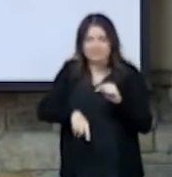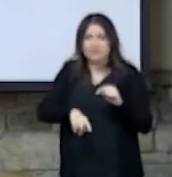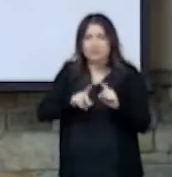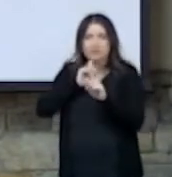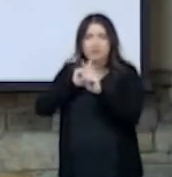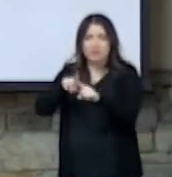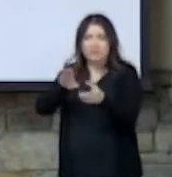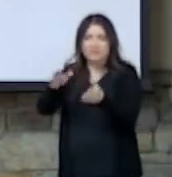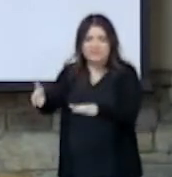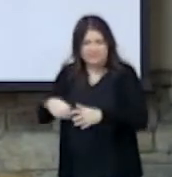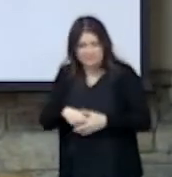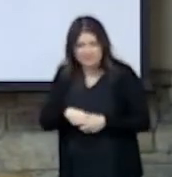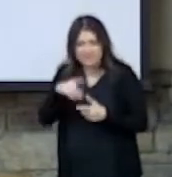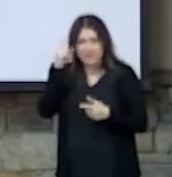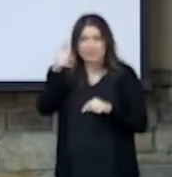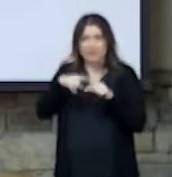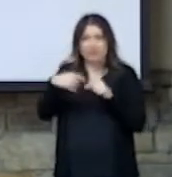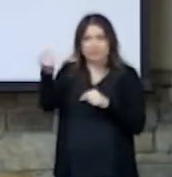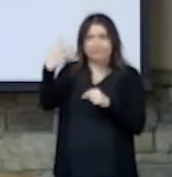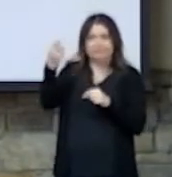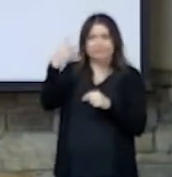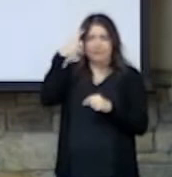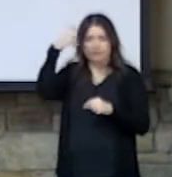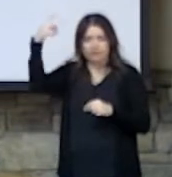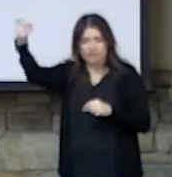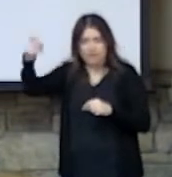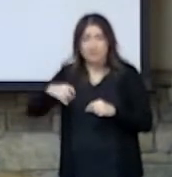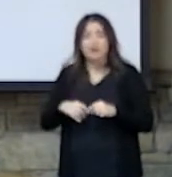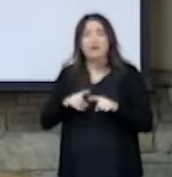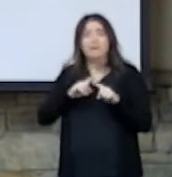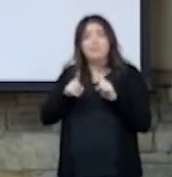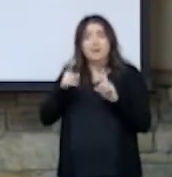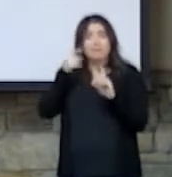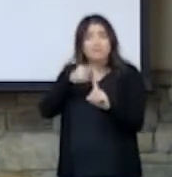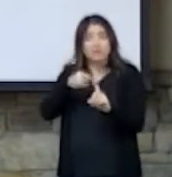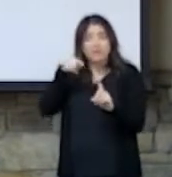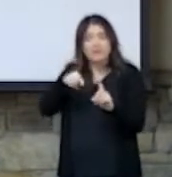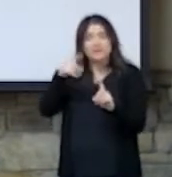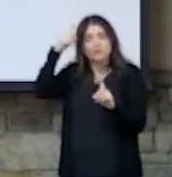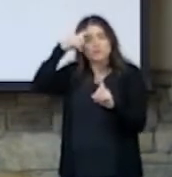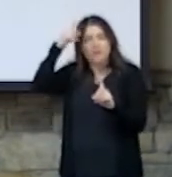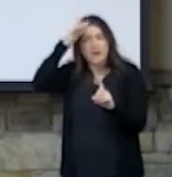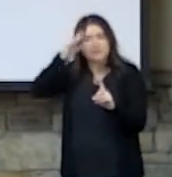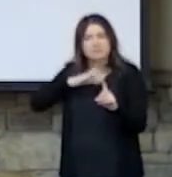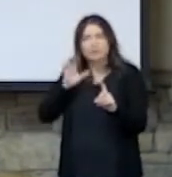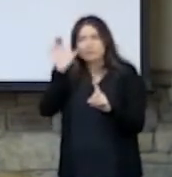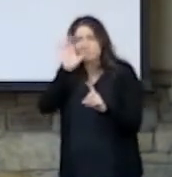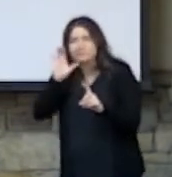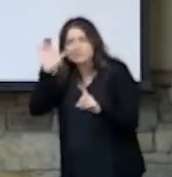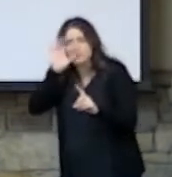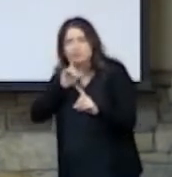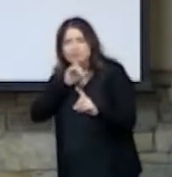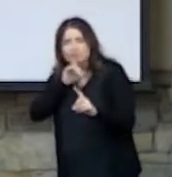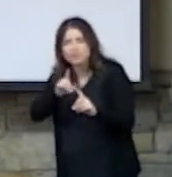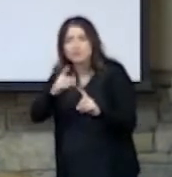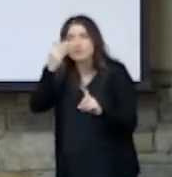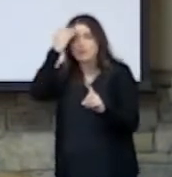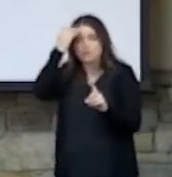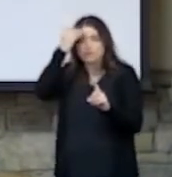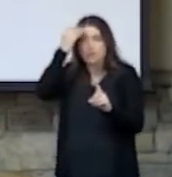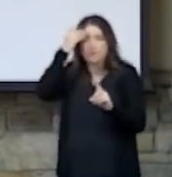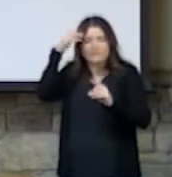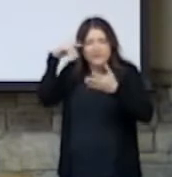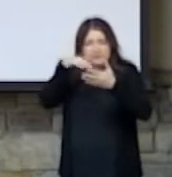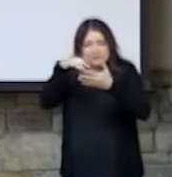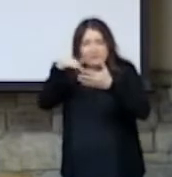them to be put to death. So you see, these wise men were seekers of truth, and they were known for their study of the stars, and they